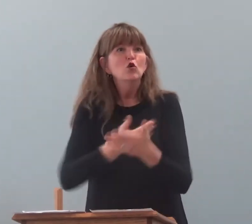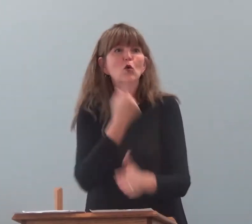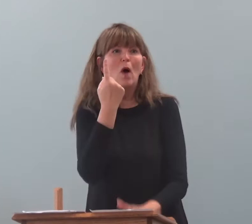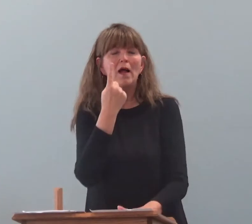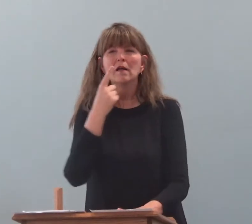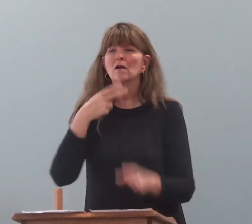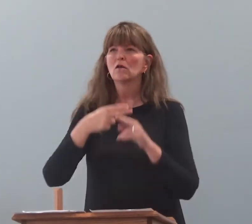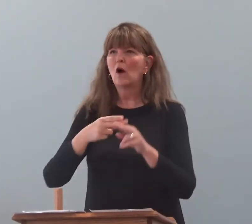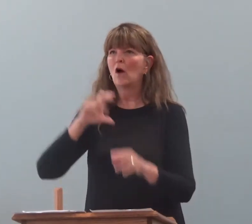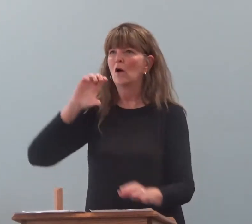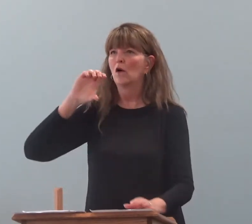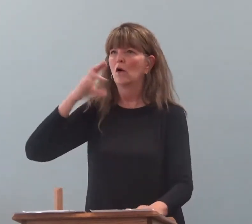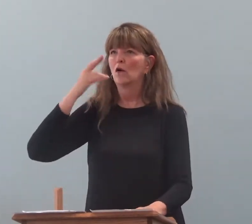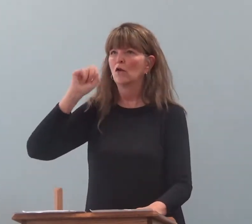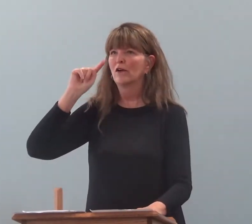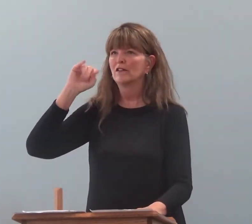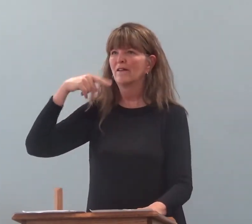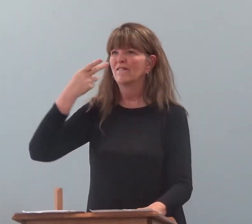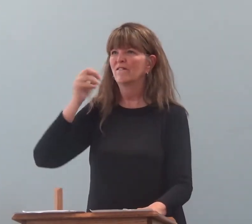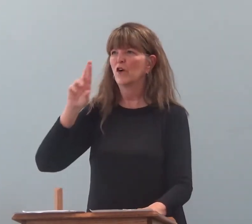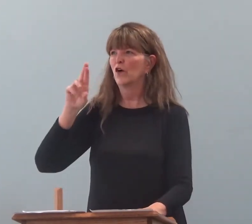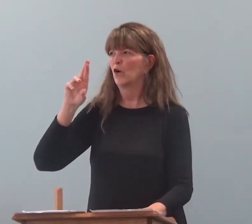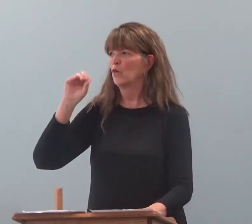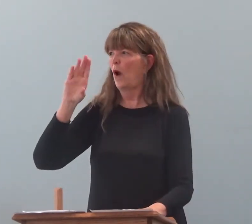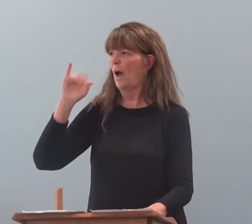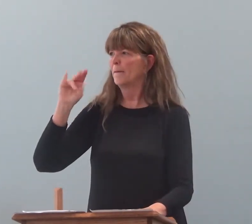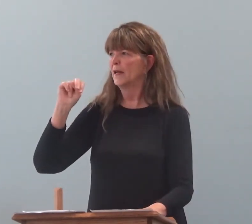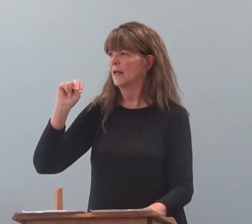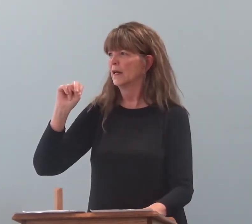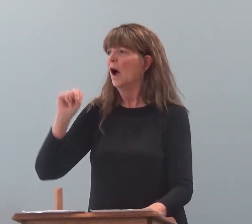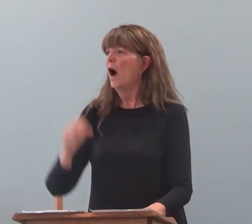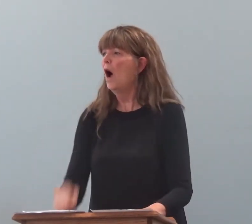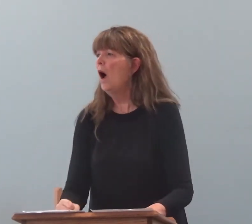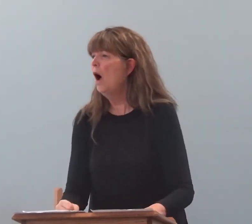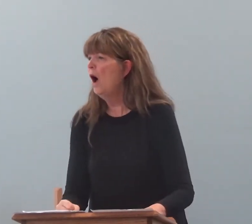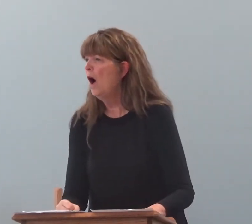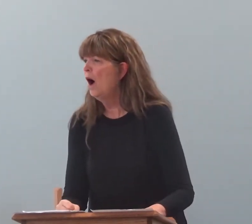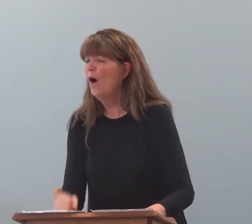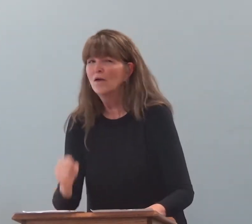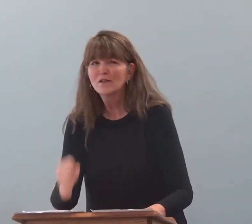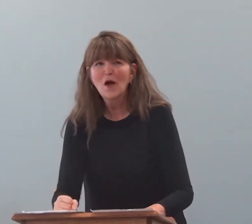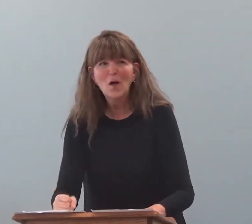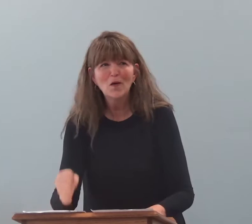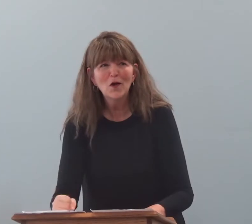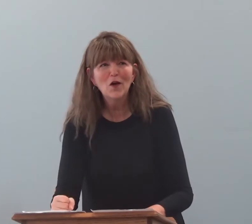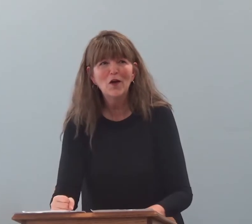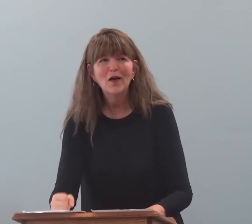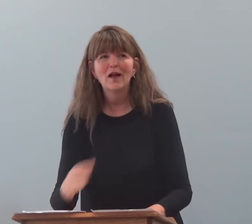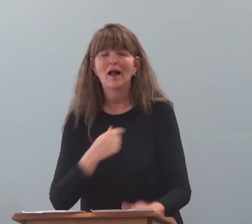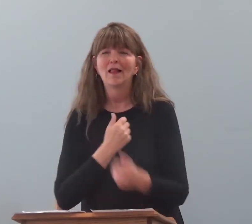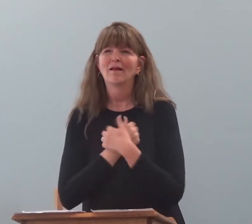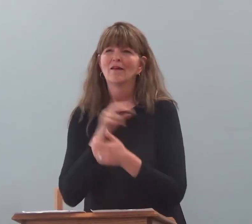that? The new one in 2018. I think it's called Christopher Robin. Did anybody see that?